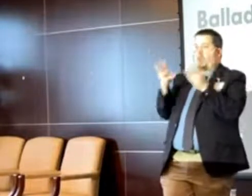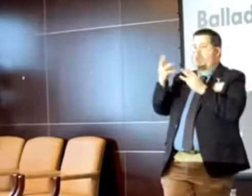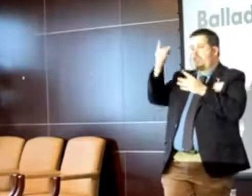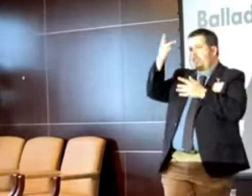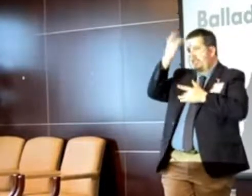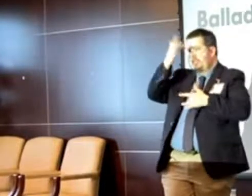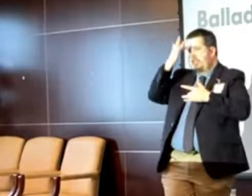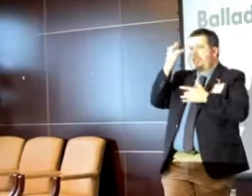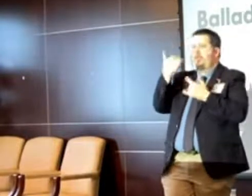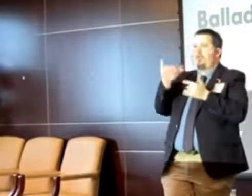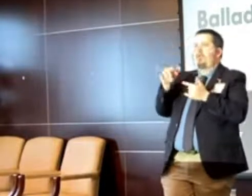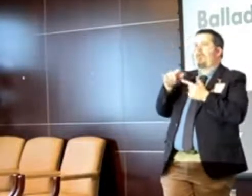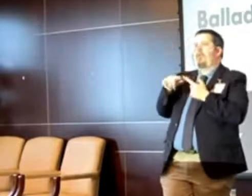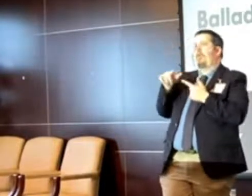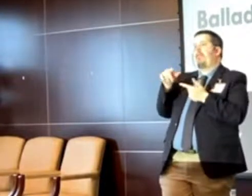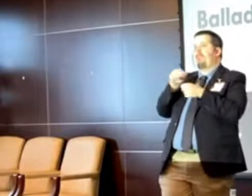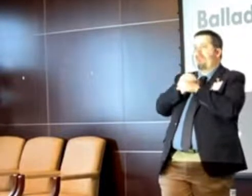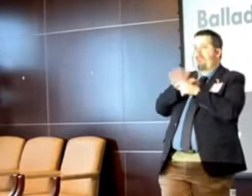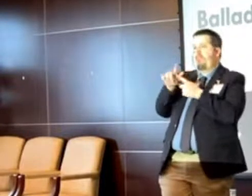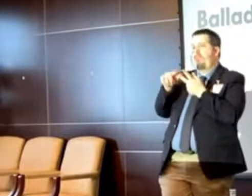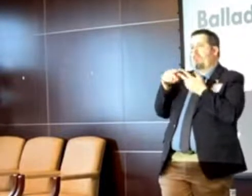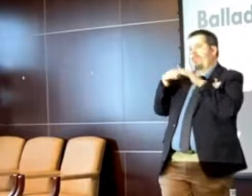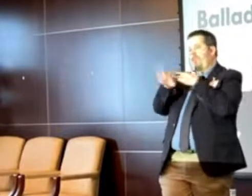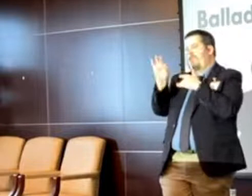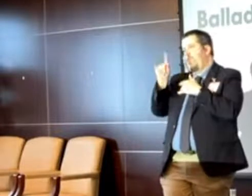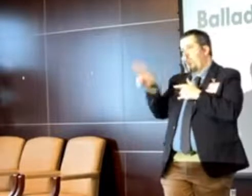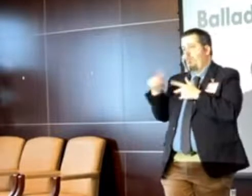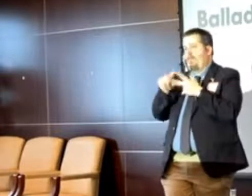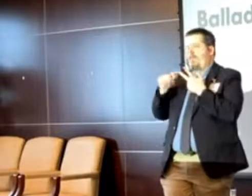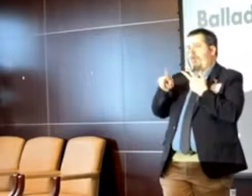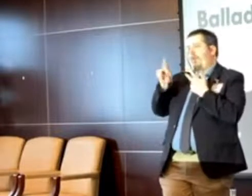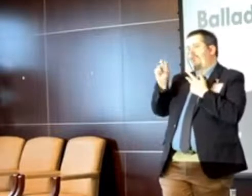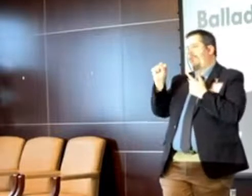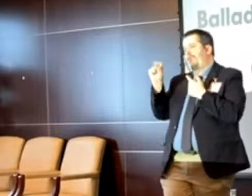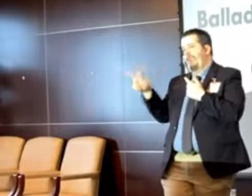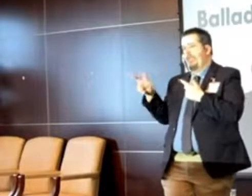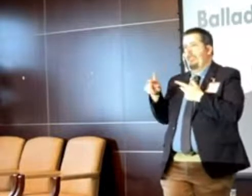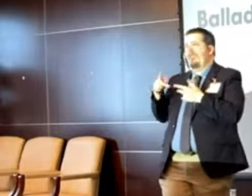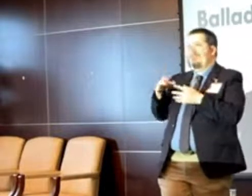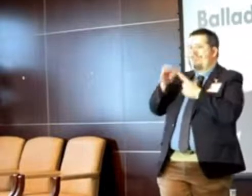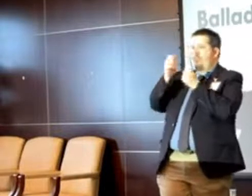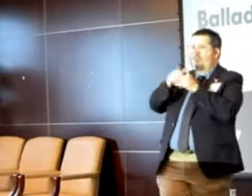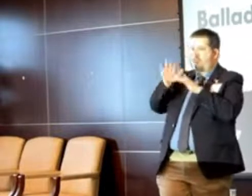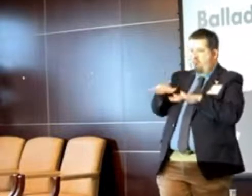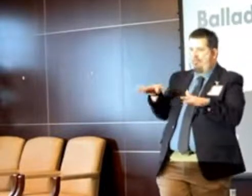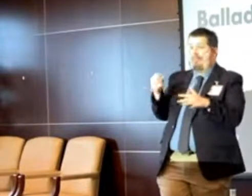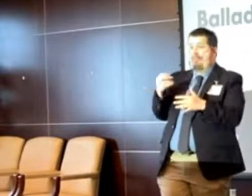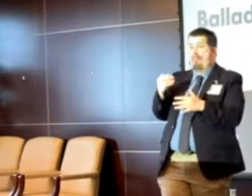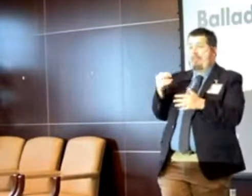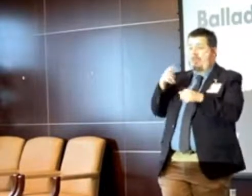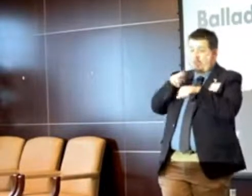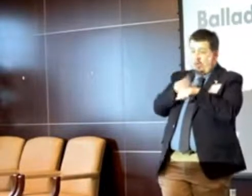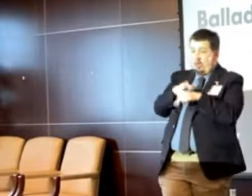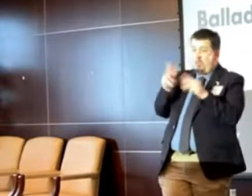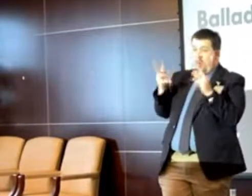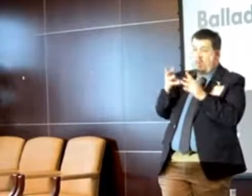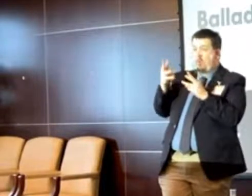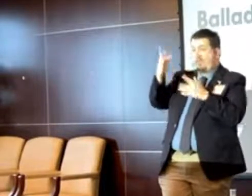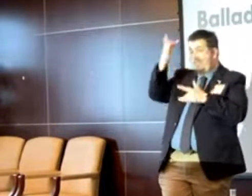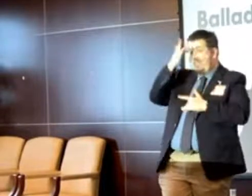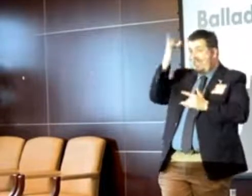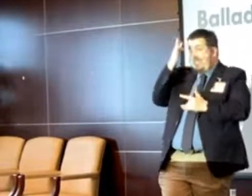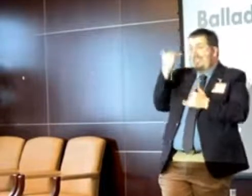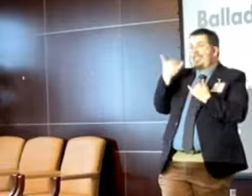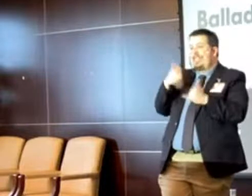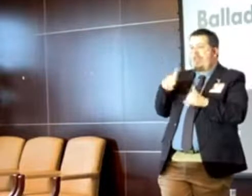still gonna see parainfluenza, we're still gonna see admissions for flu, we're still gonna see RSV, especially in the pediatric. So all of those normal winter diseases